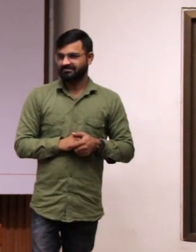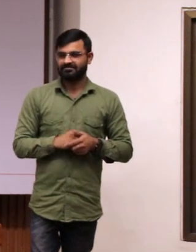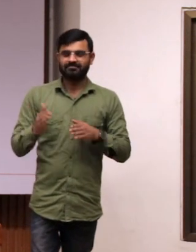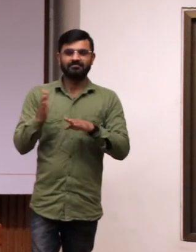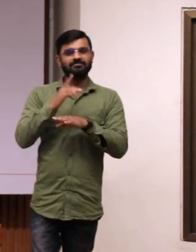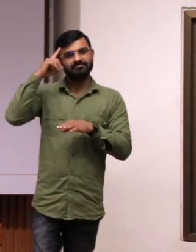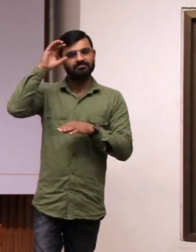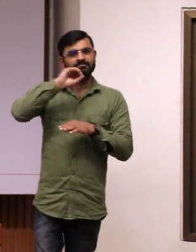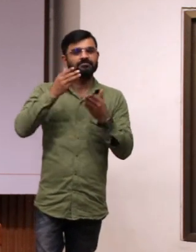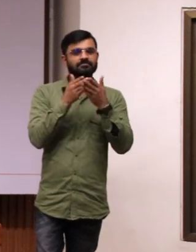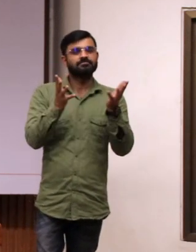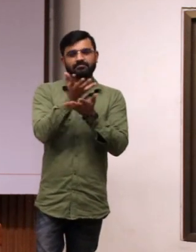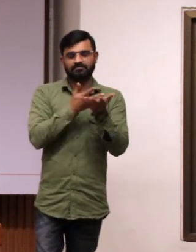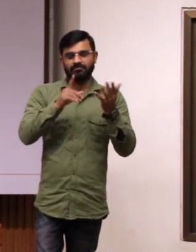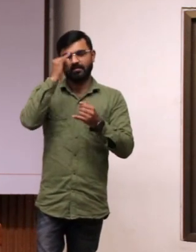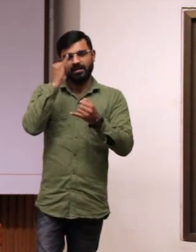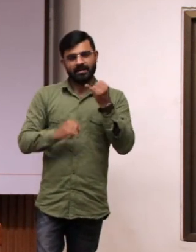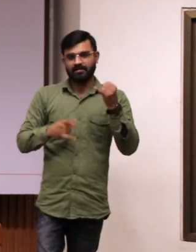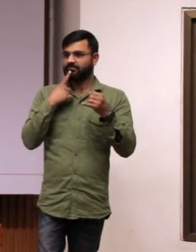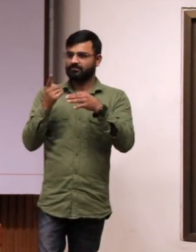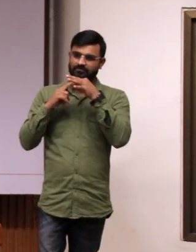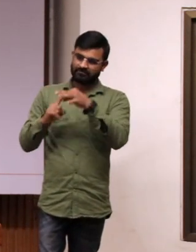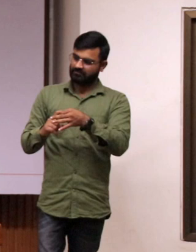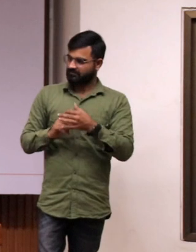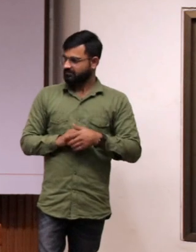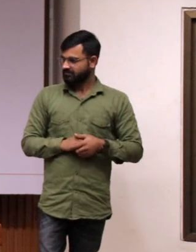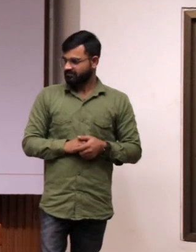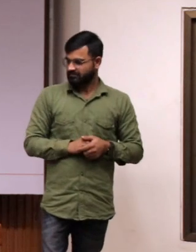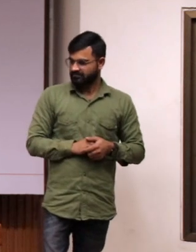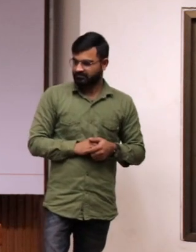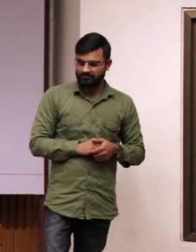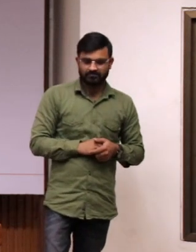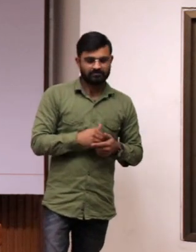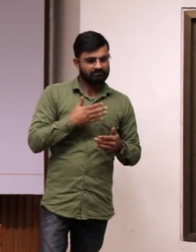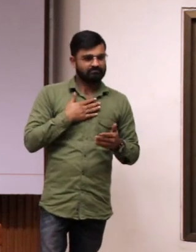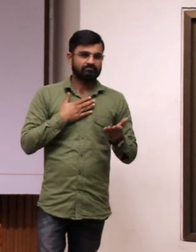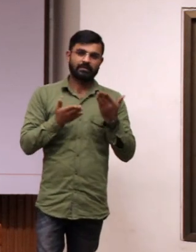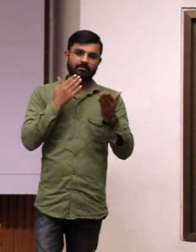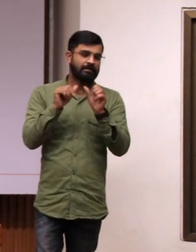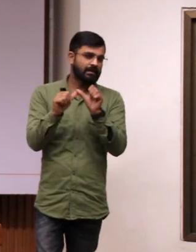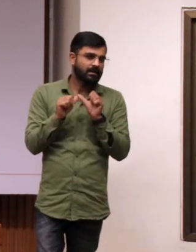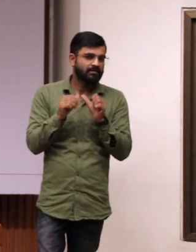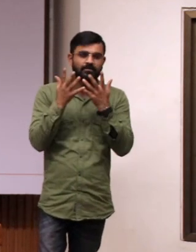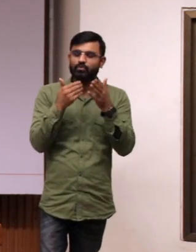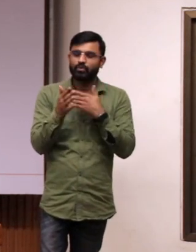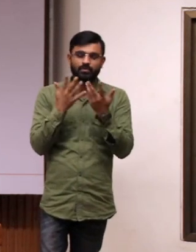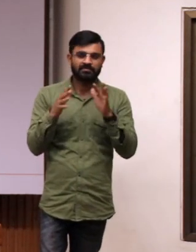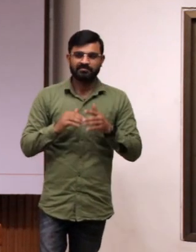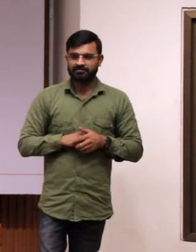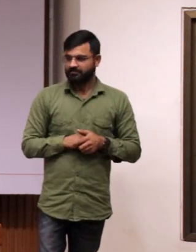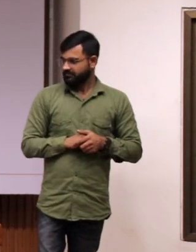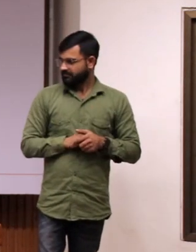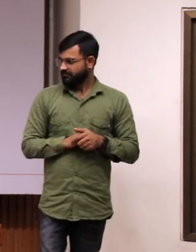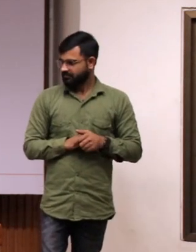before you open the discussion for the audience, I have one last question for you. Yes. This you may answer in whatever way you want. So,